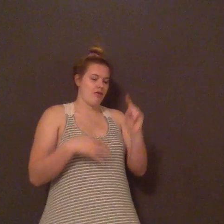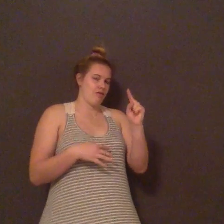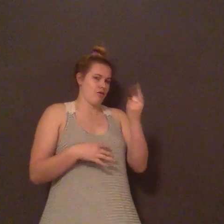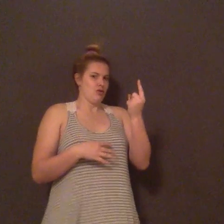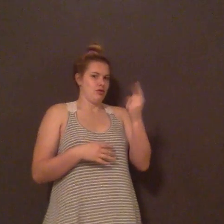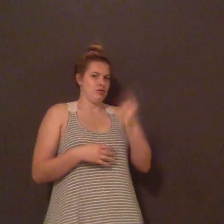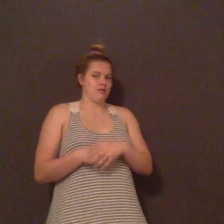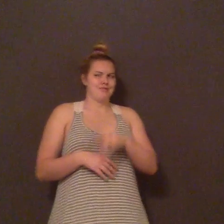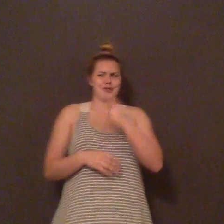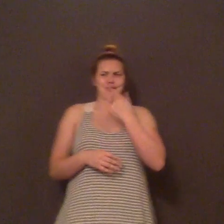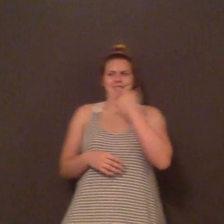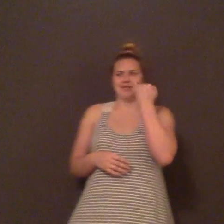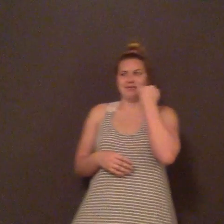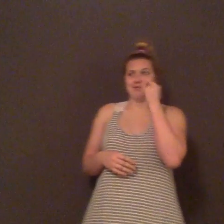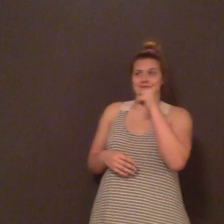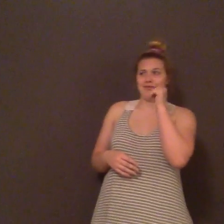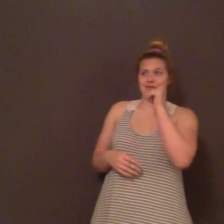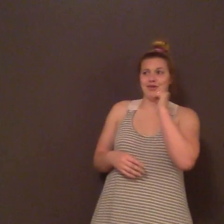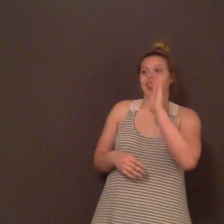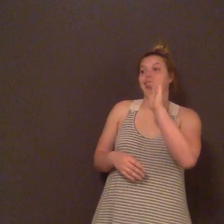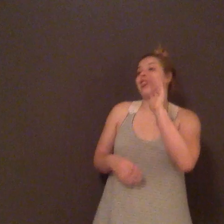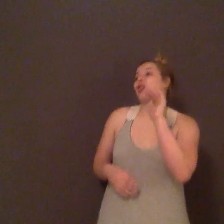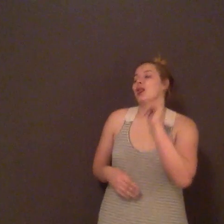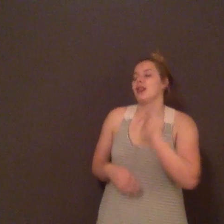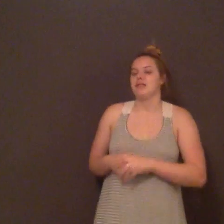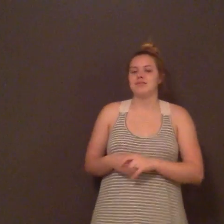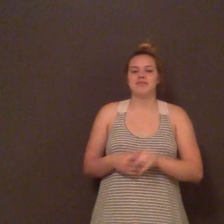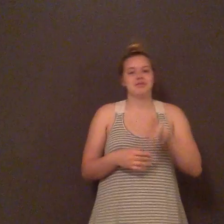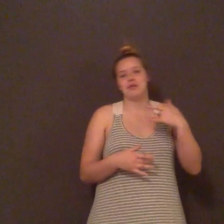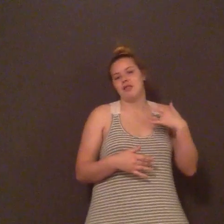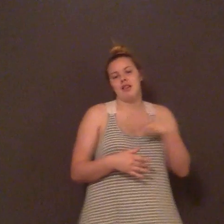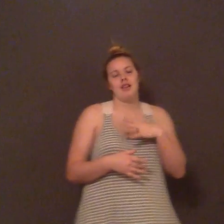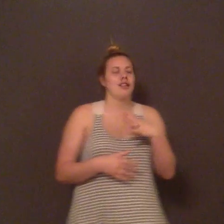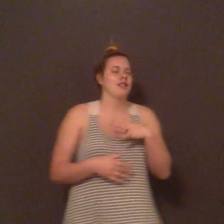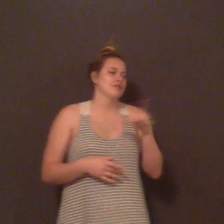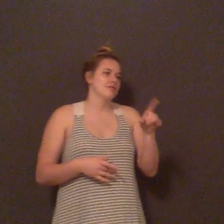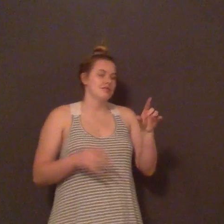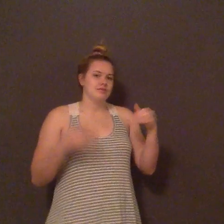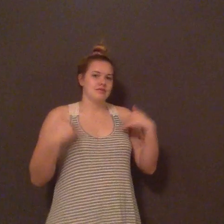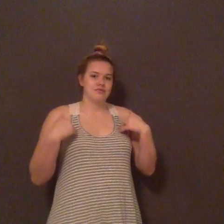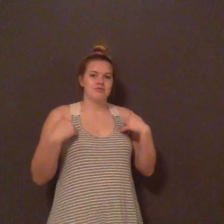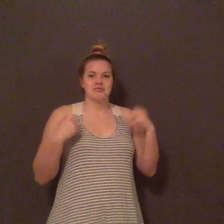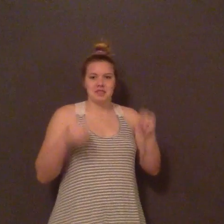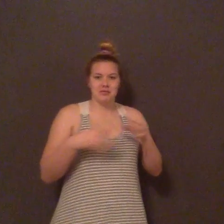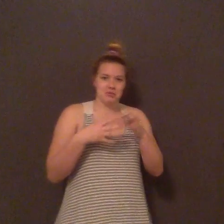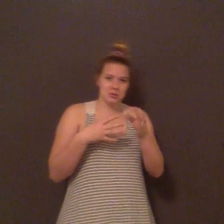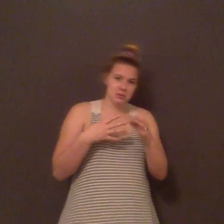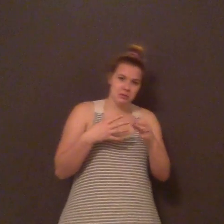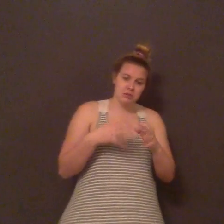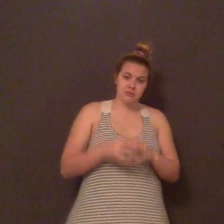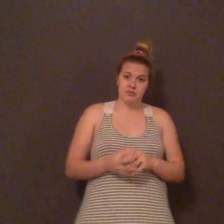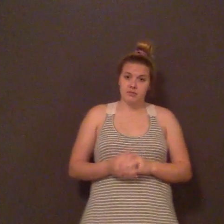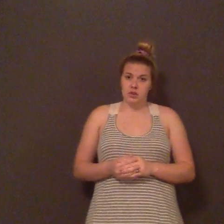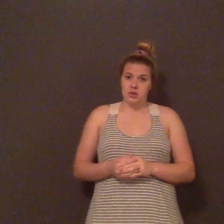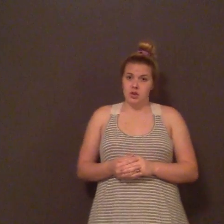to you. Don't worry, Luke. Jason ain't gonna get anybody, so you'll get your pick. Okay, how about you worry about your own deal you got going on? Tyler's still playing